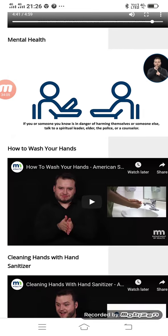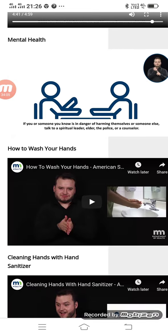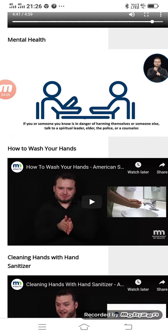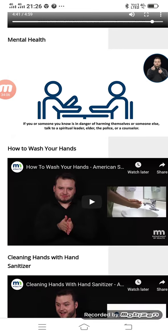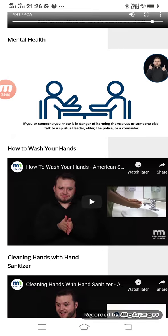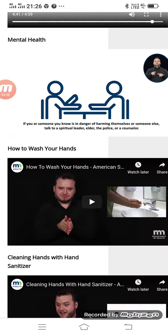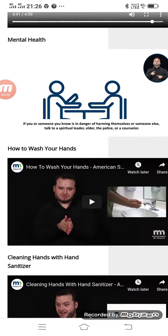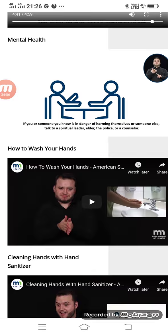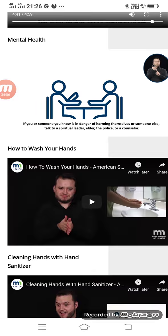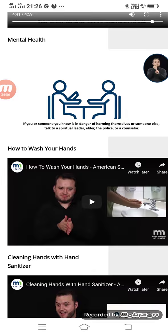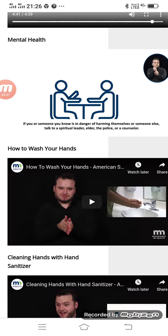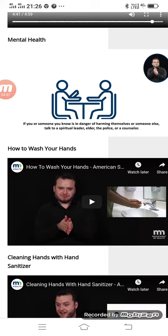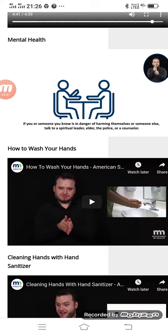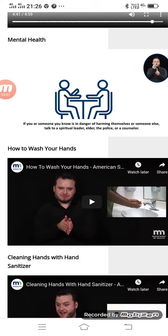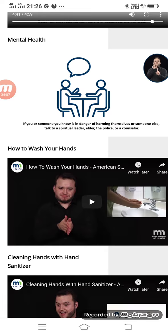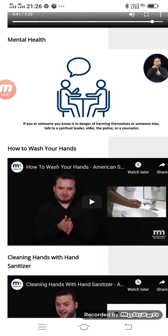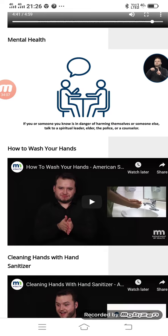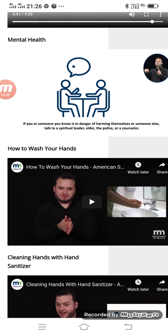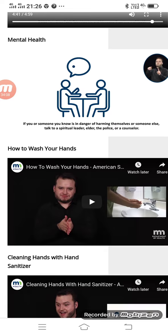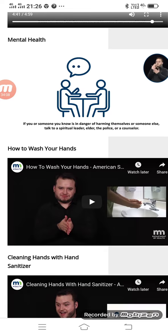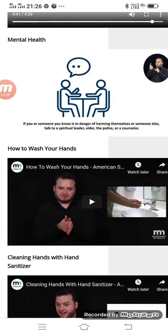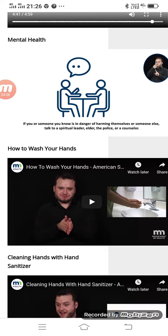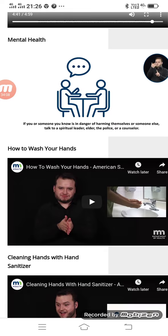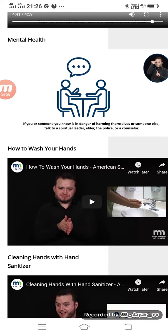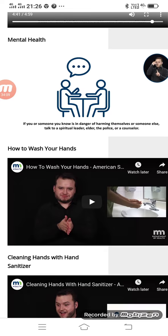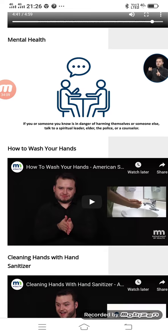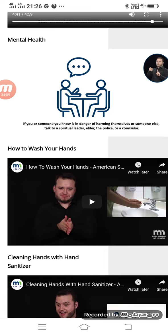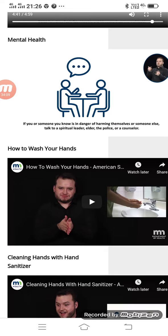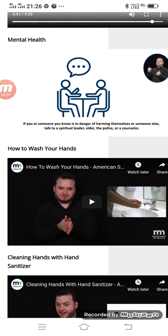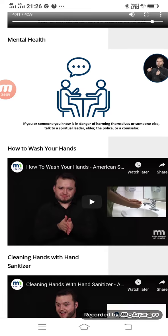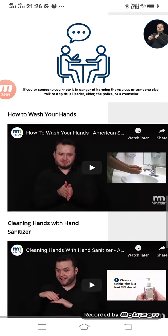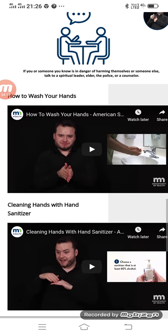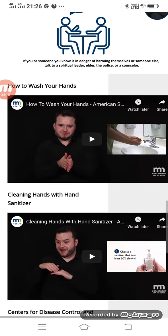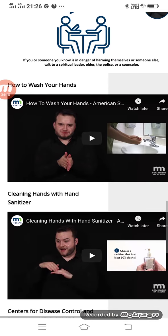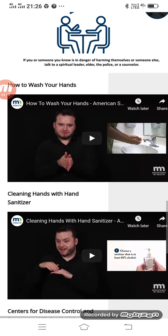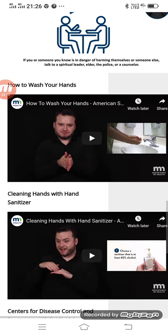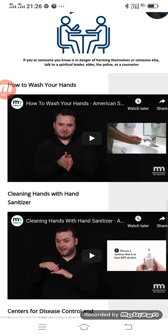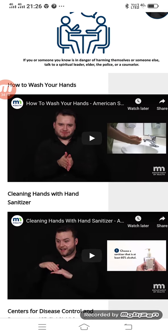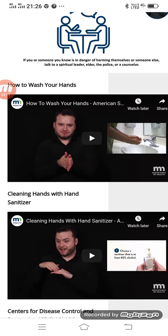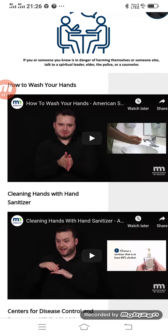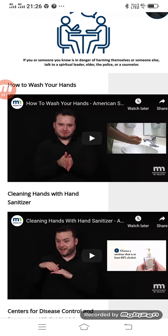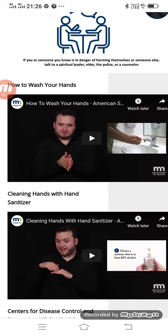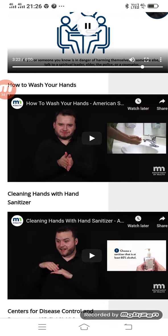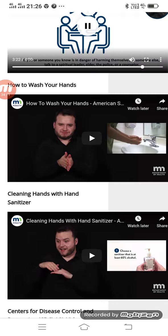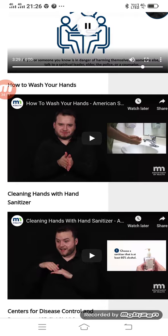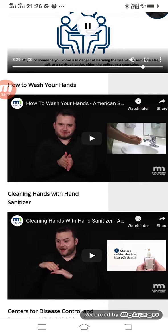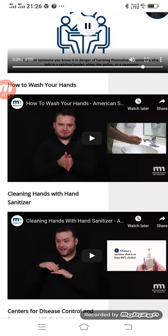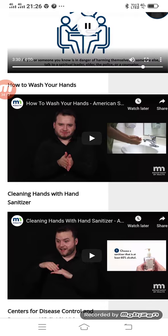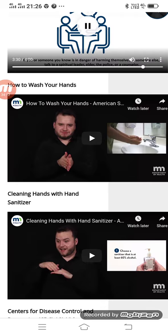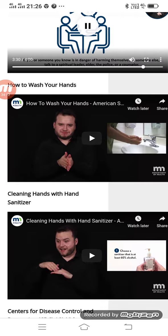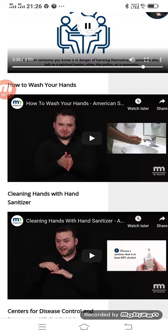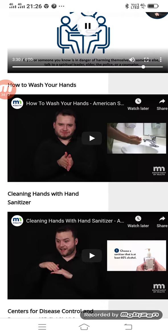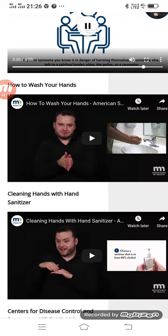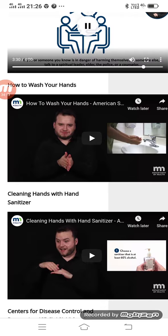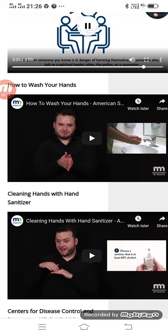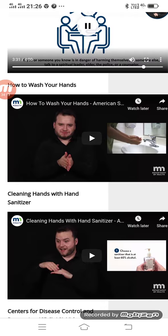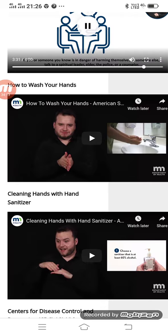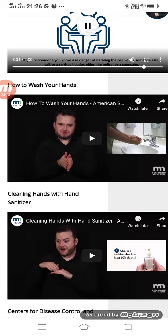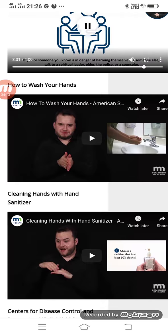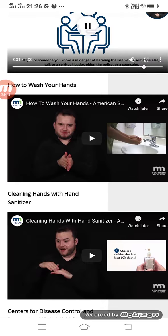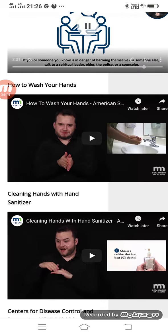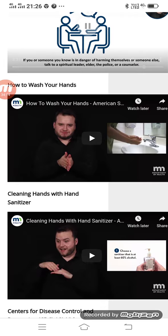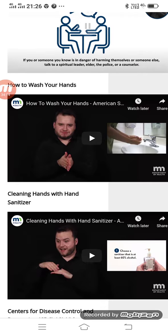If you or someone you know is in danger of harming themselves or someone else, talk to a spiritual leader,